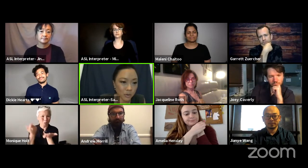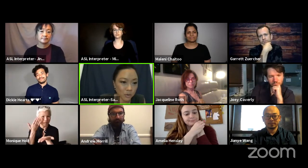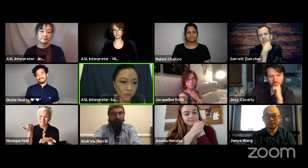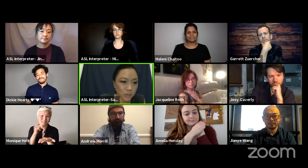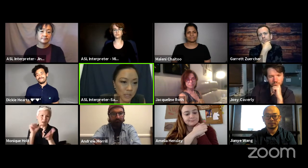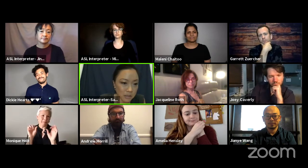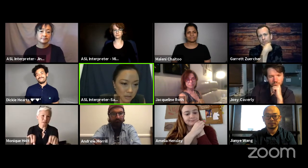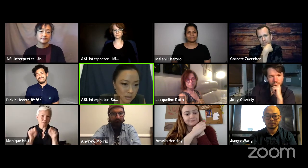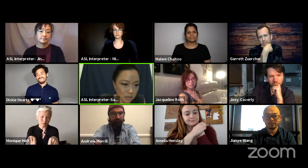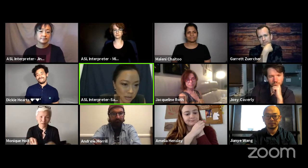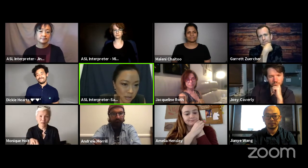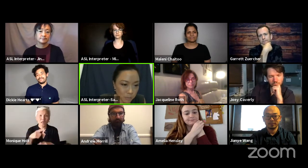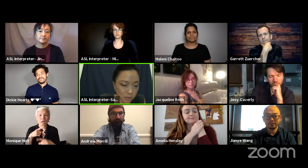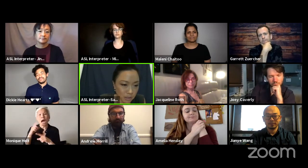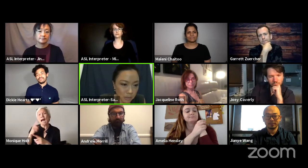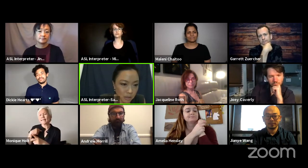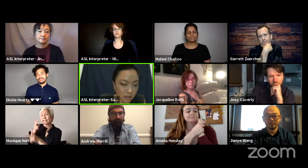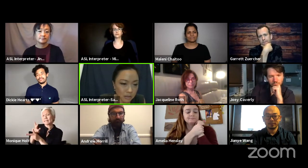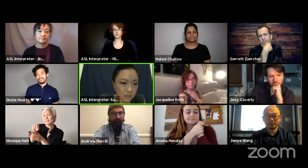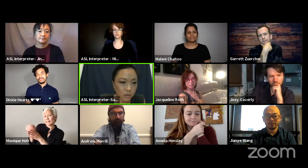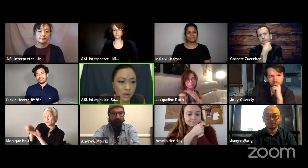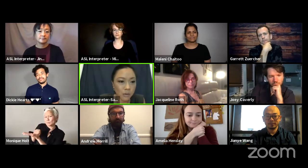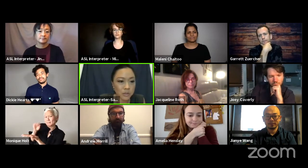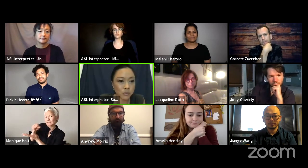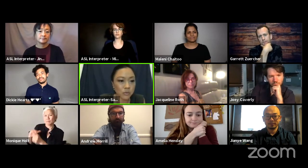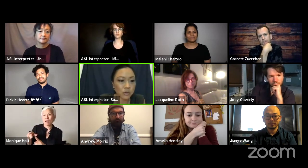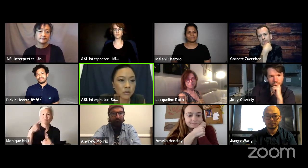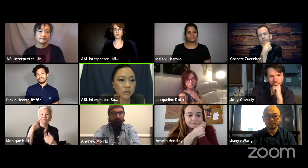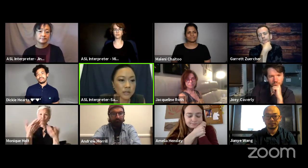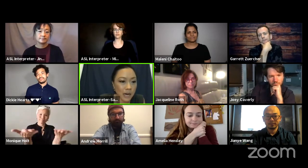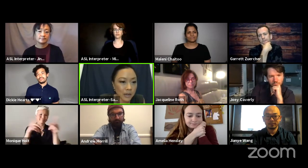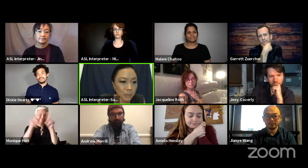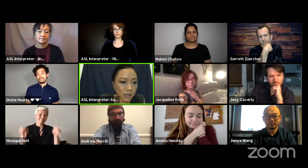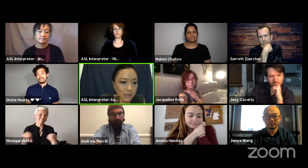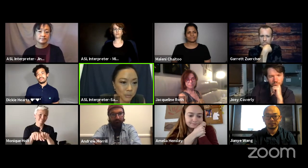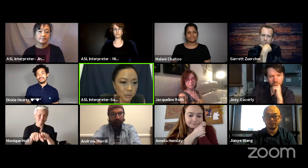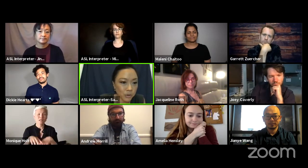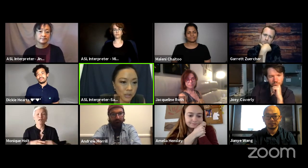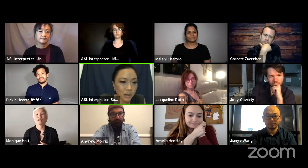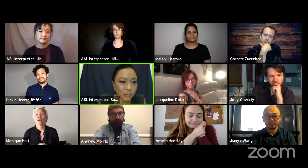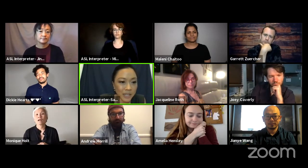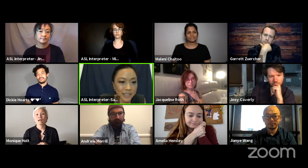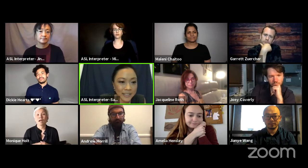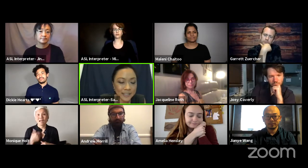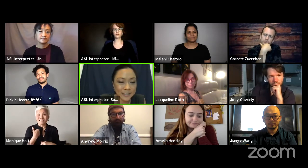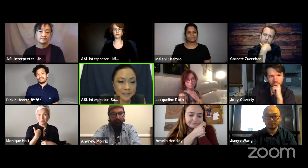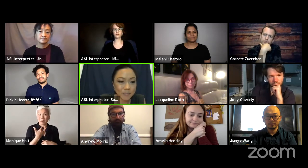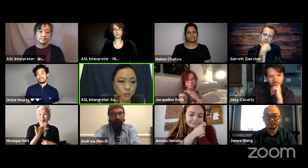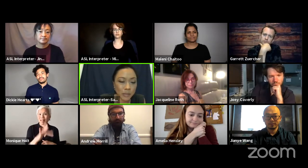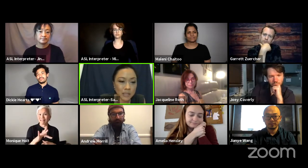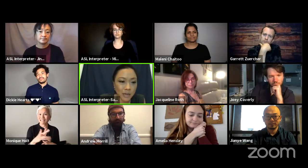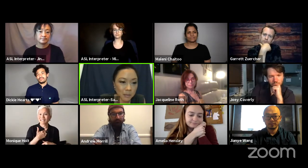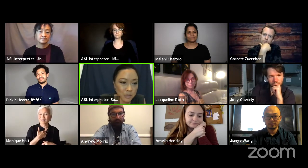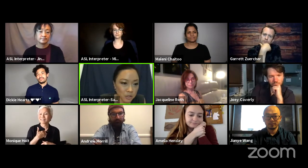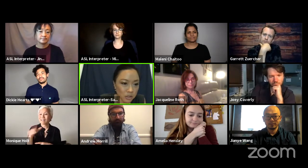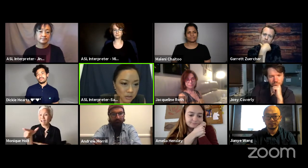those pieces of the multimedia. So that wasn't entirely possible, but we made some adaptations.